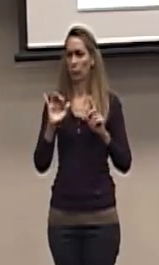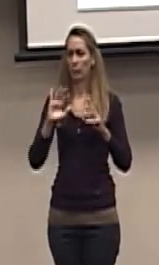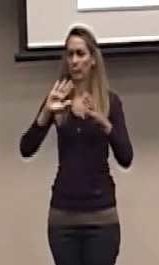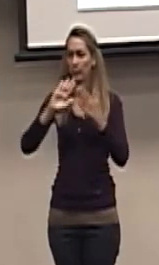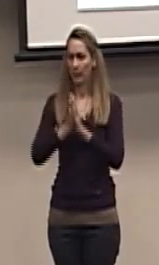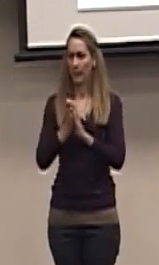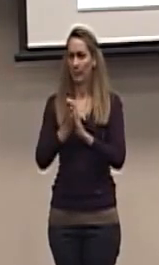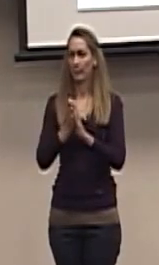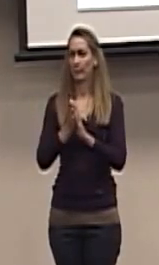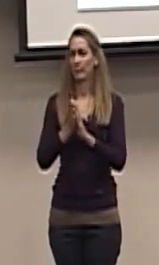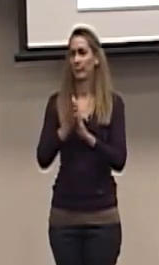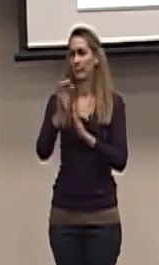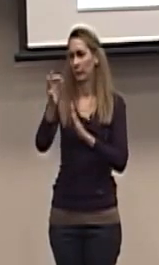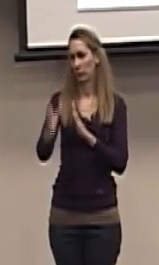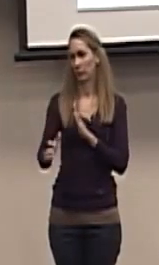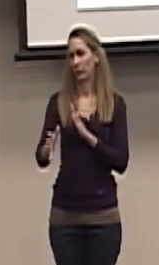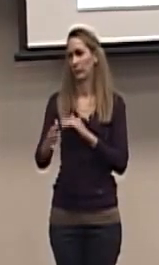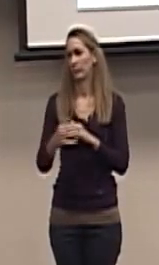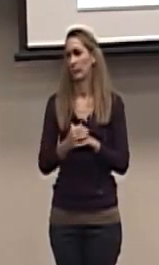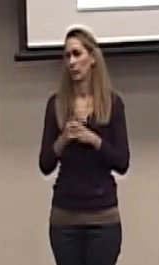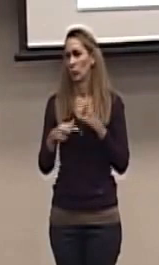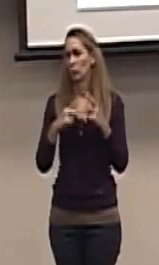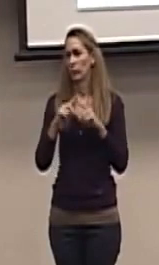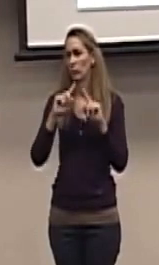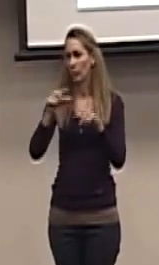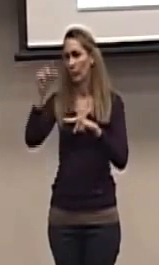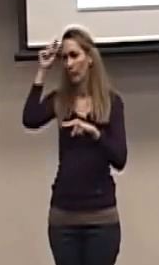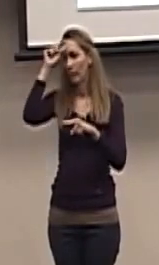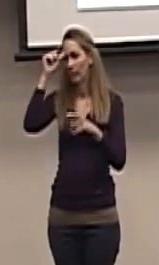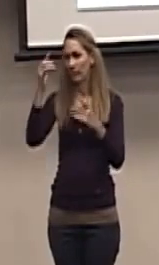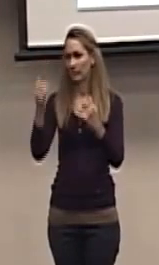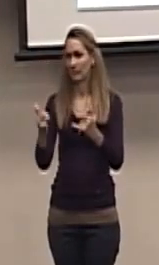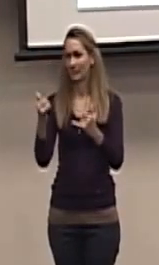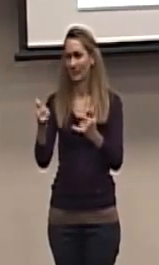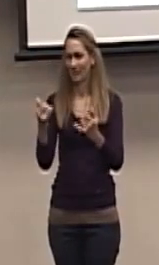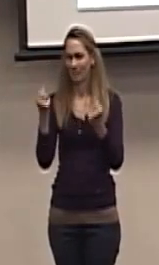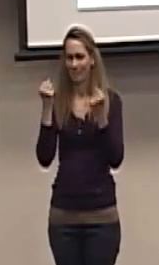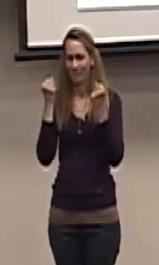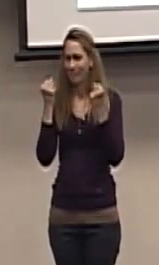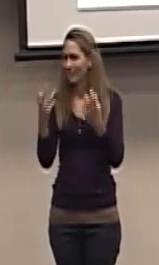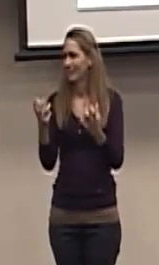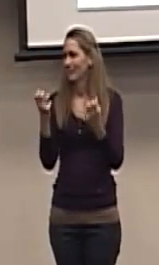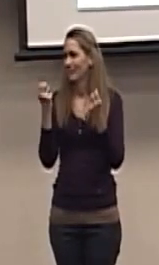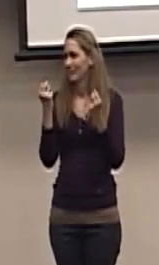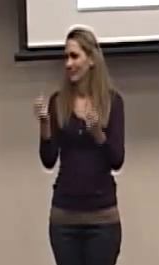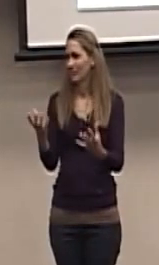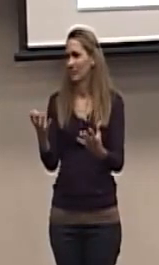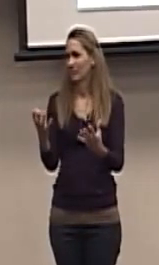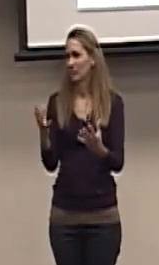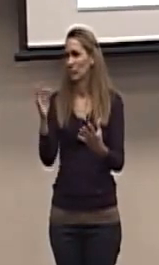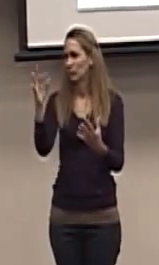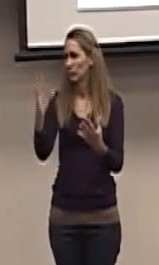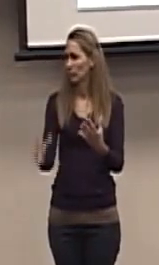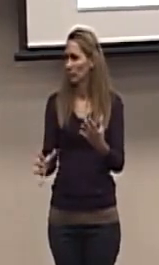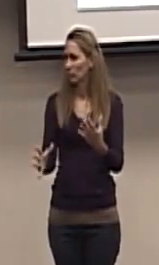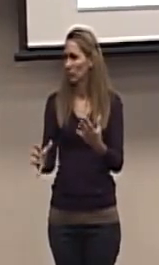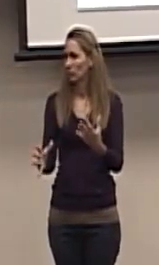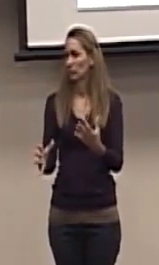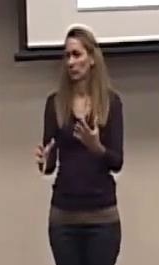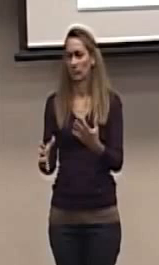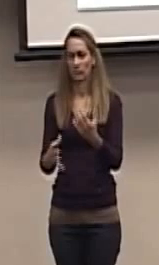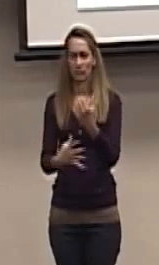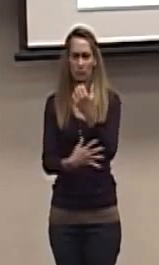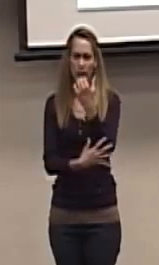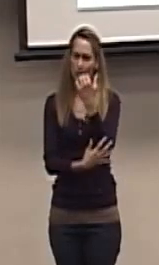ministry. But when you go to Ghana today, lives of many of our preachers are very